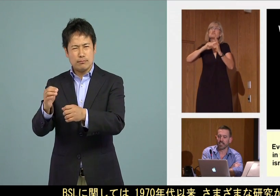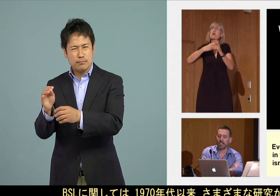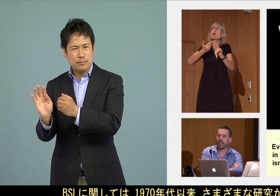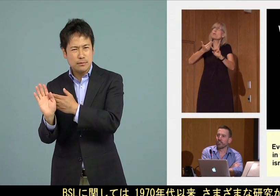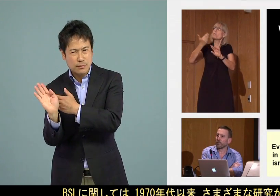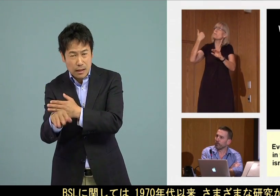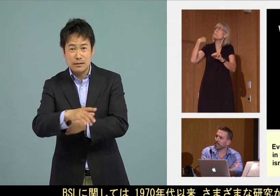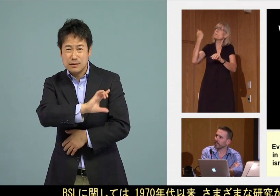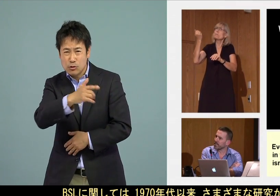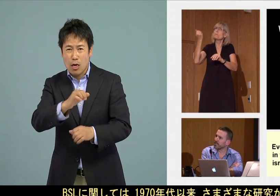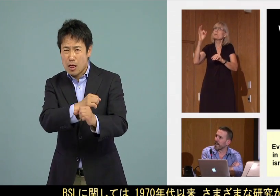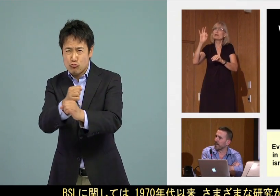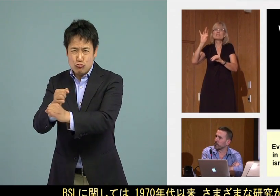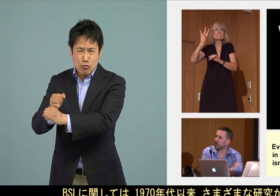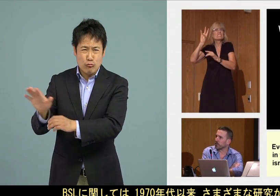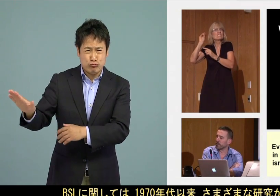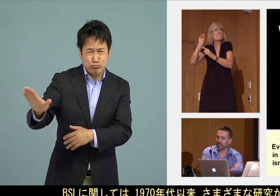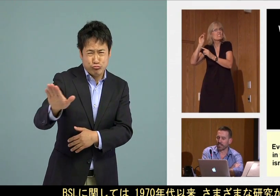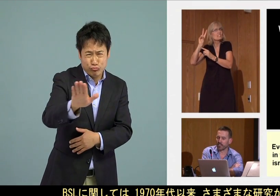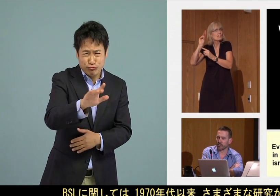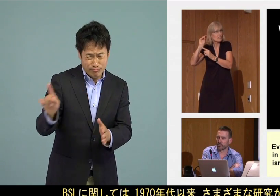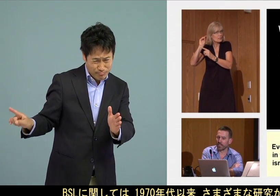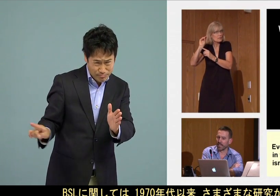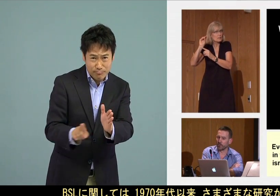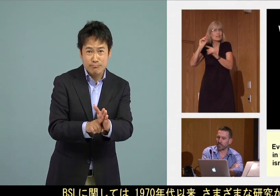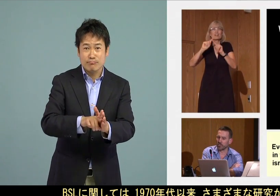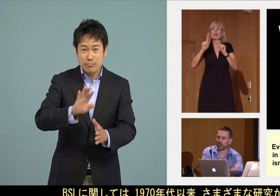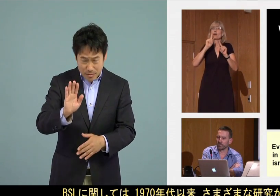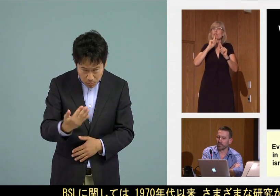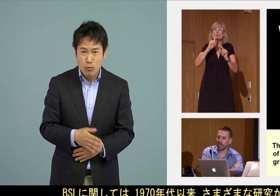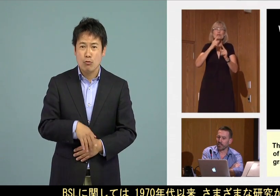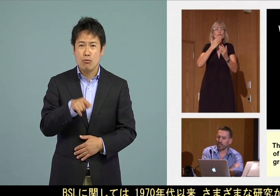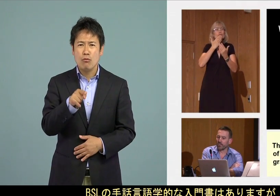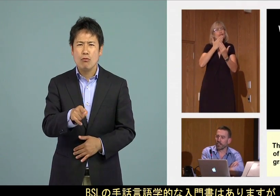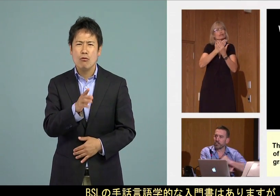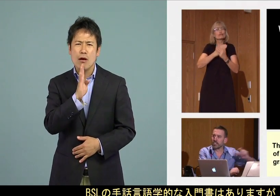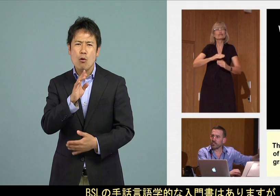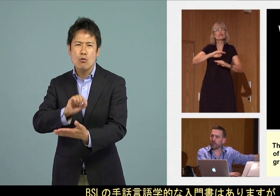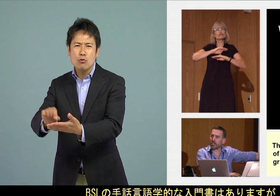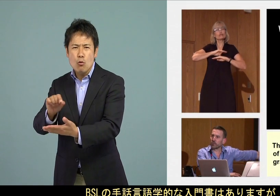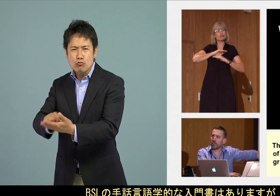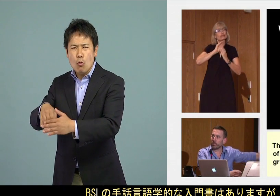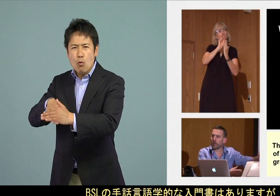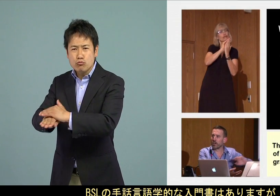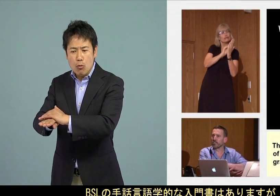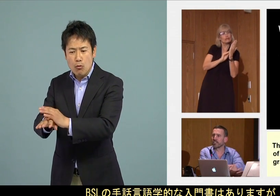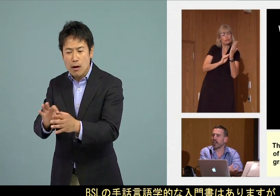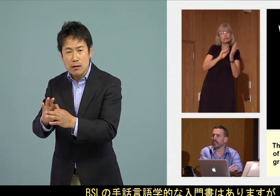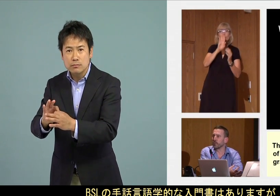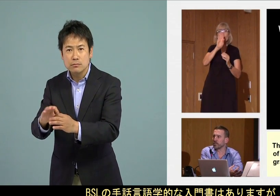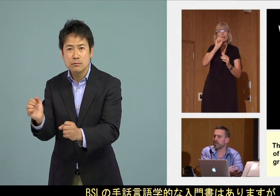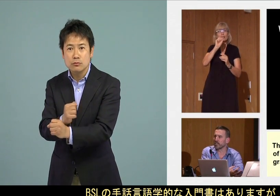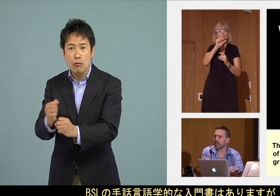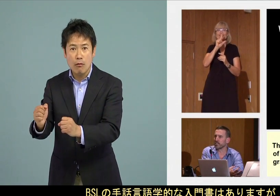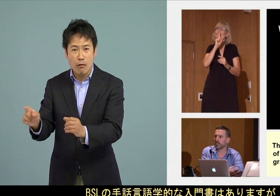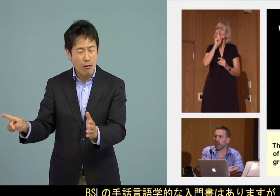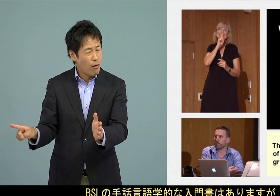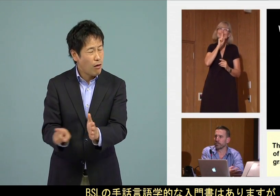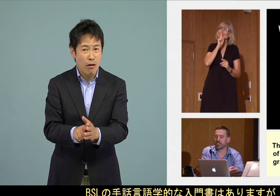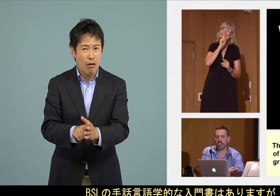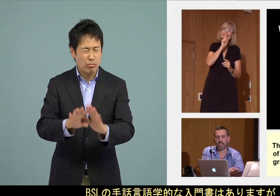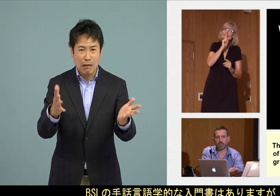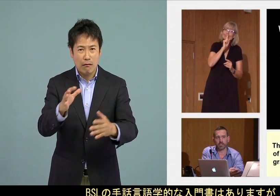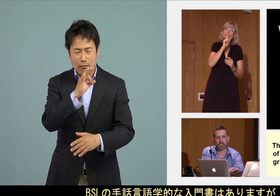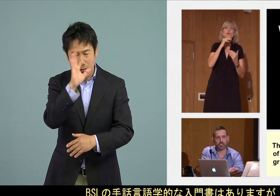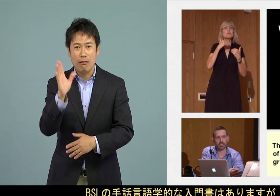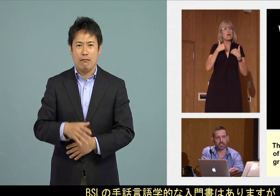1970s, there really isn't adequate documentation of the language. There is an introductory book on sign linguistics of